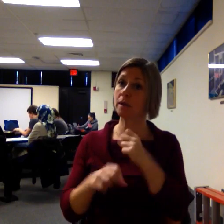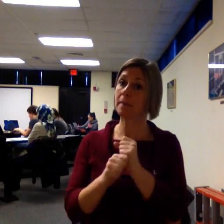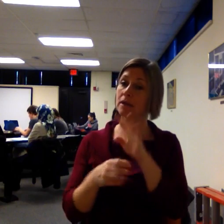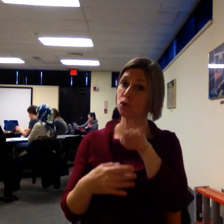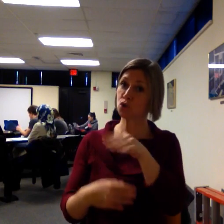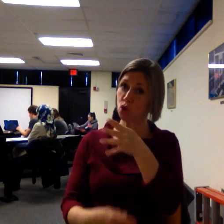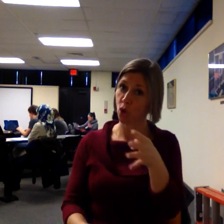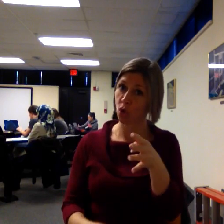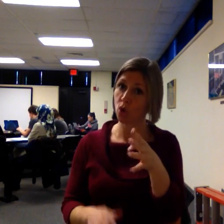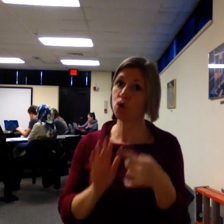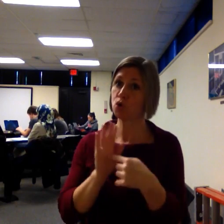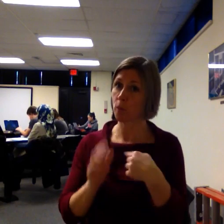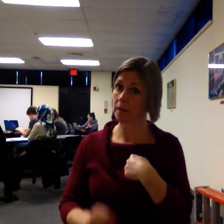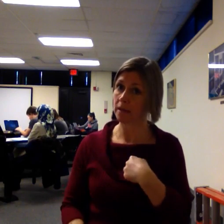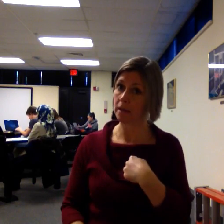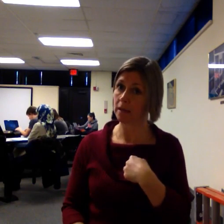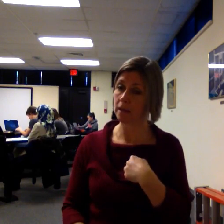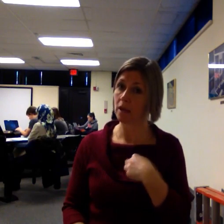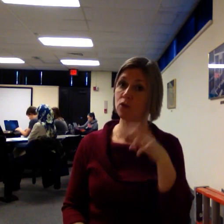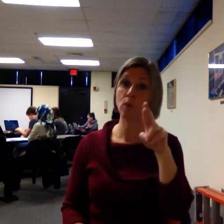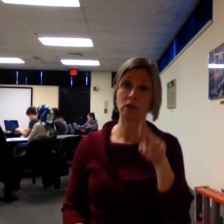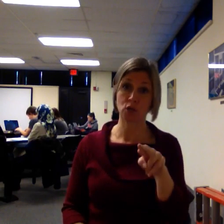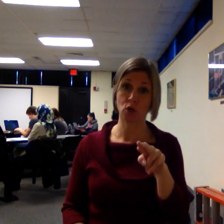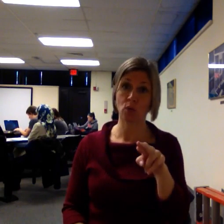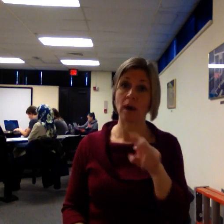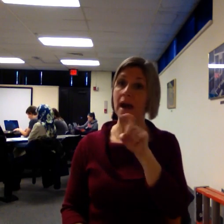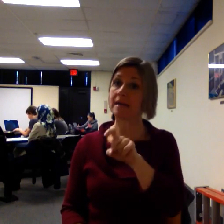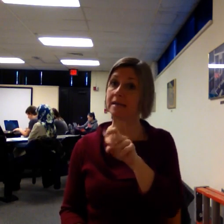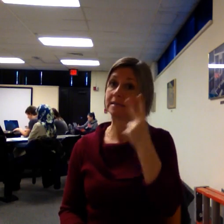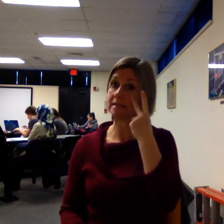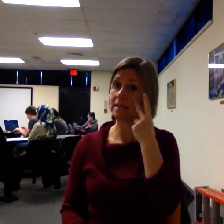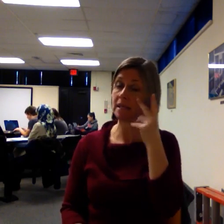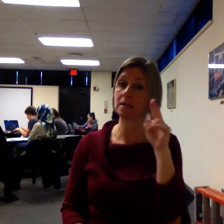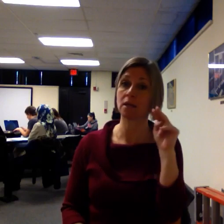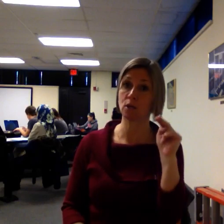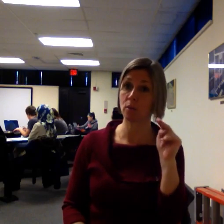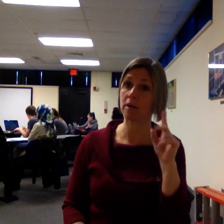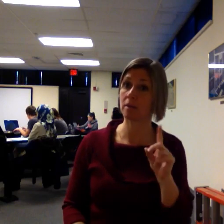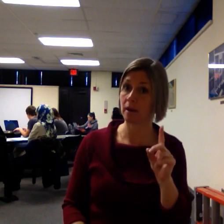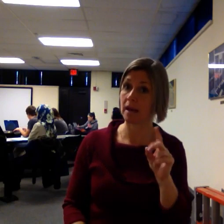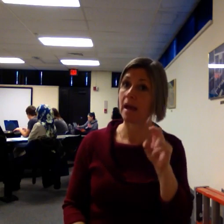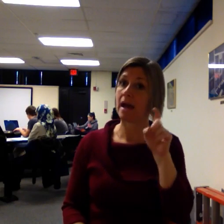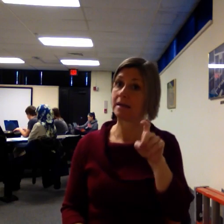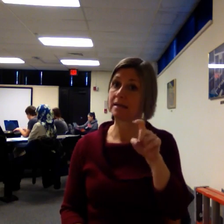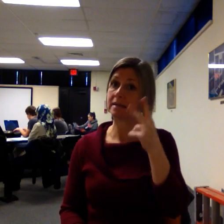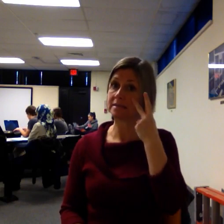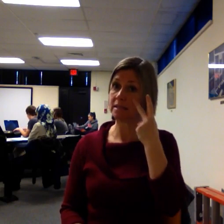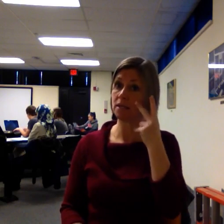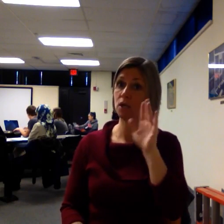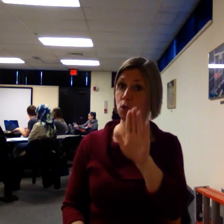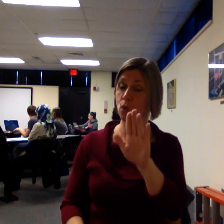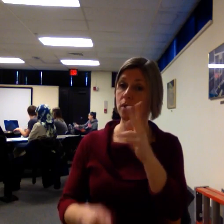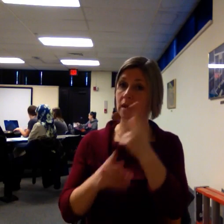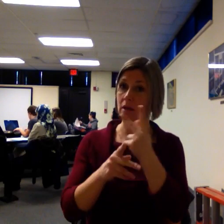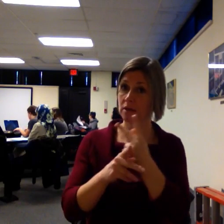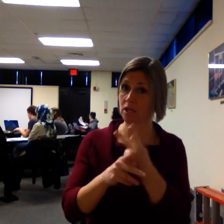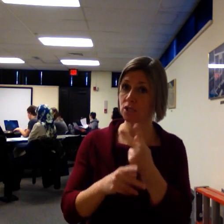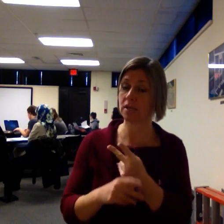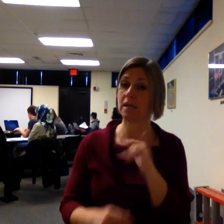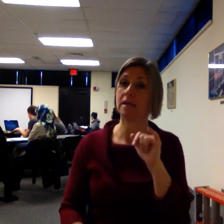showing me, the ratio. I need to see your numerator and your denominator. I need to see your calculation, the industry average, and then simply comment strength